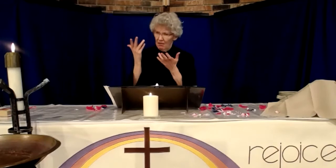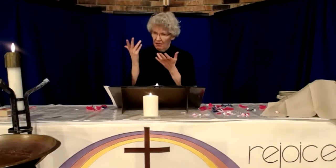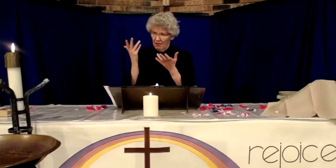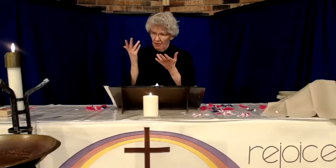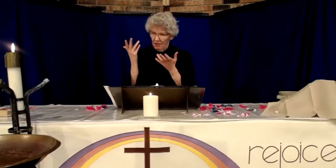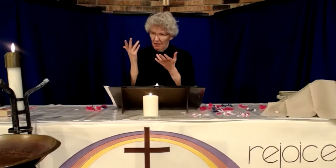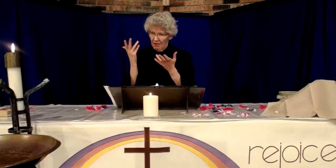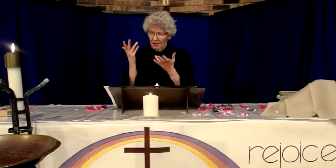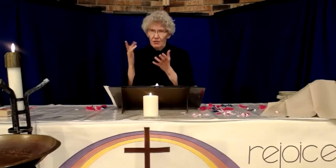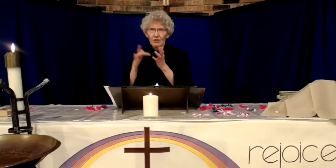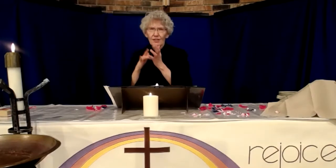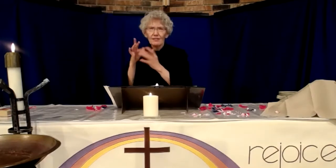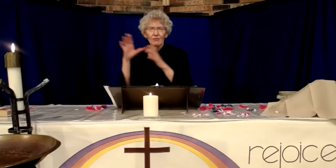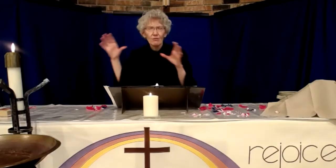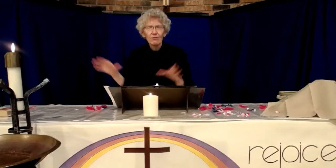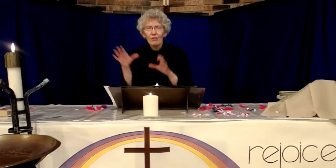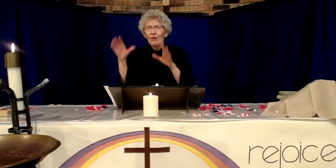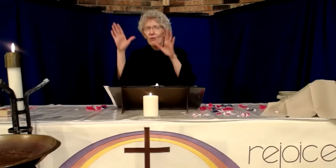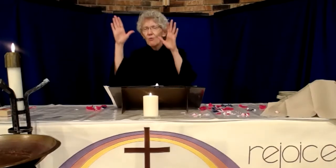by having him work miracles,